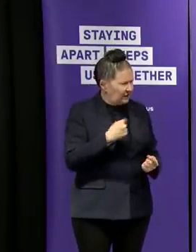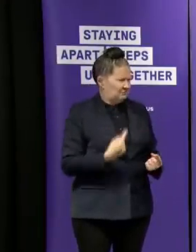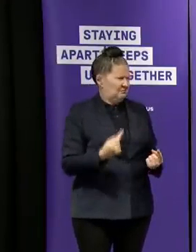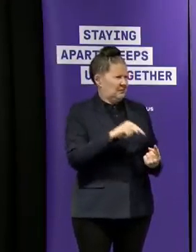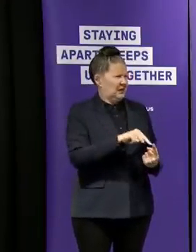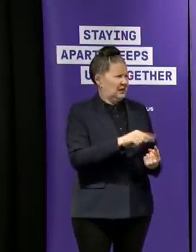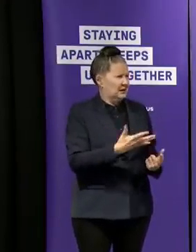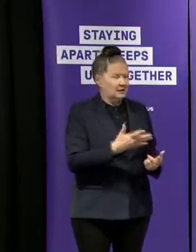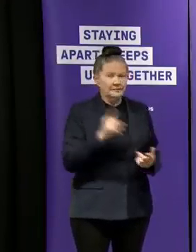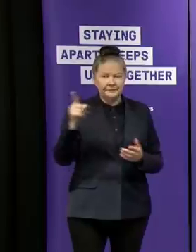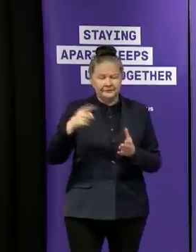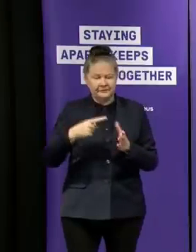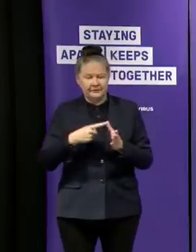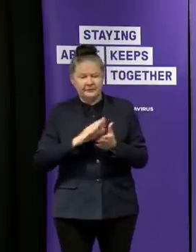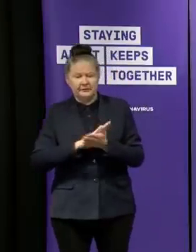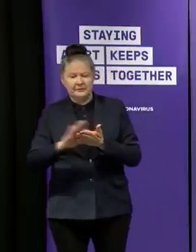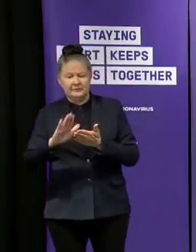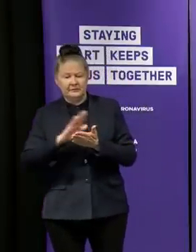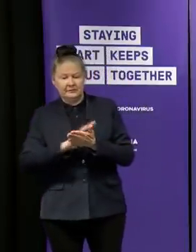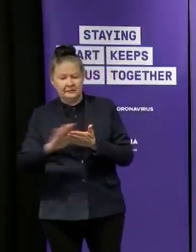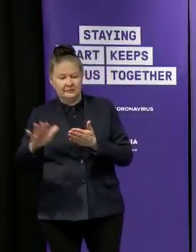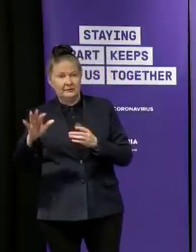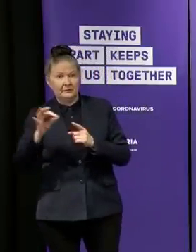if AHPPC,